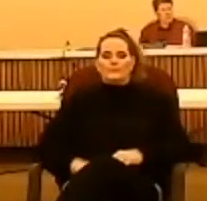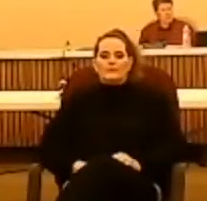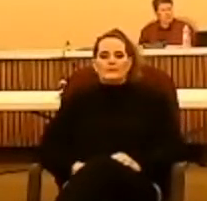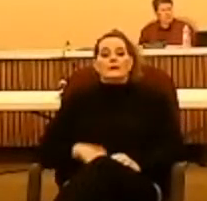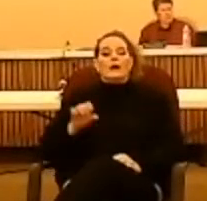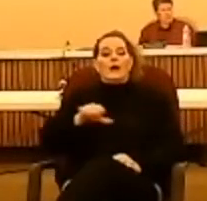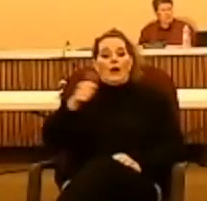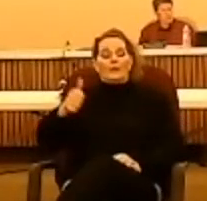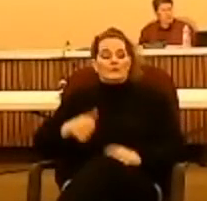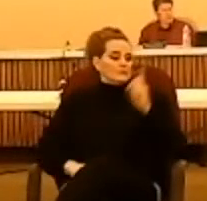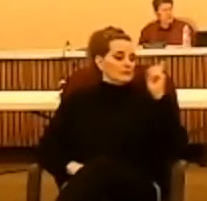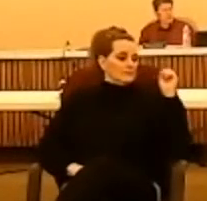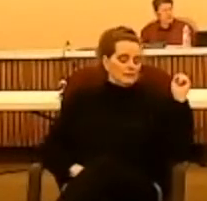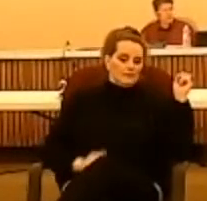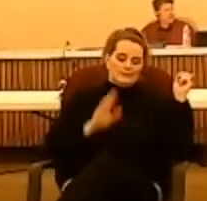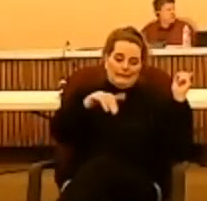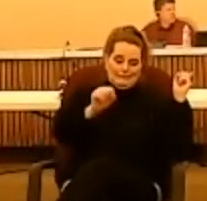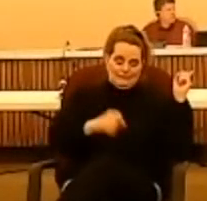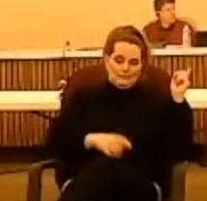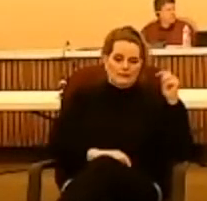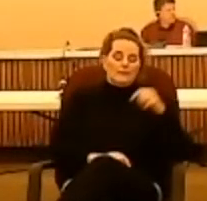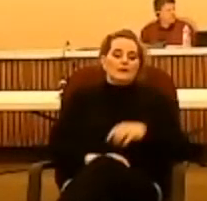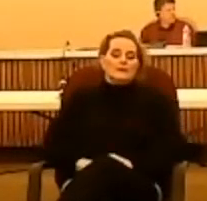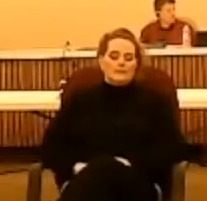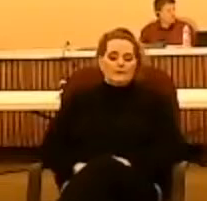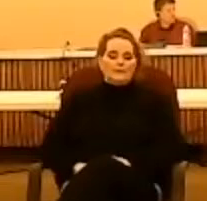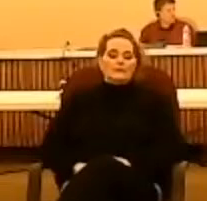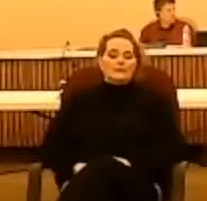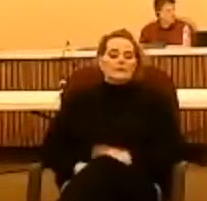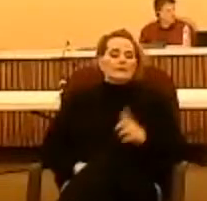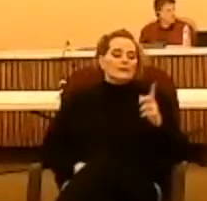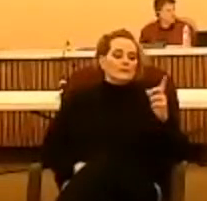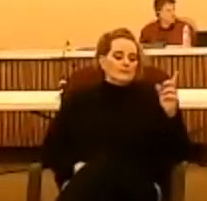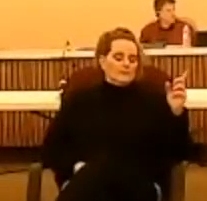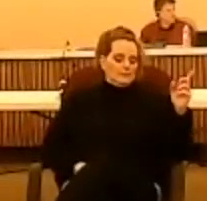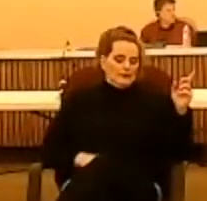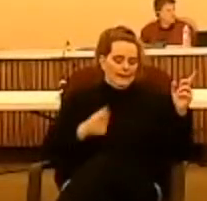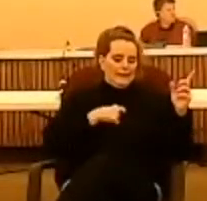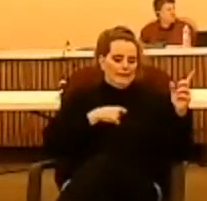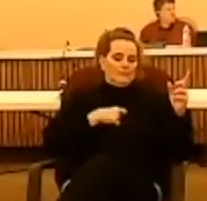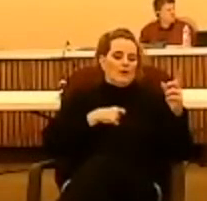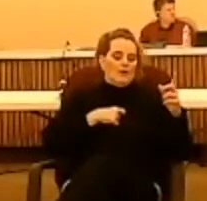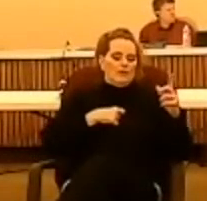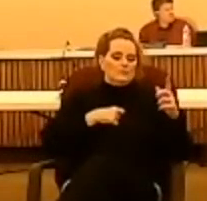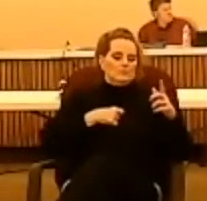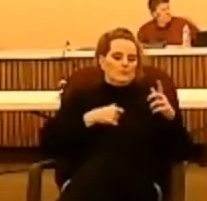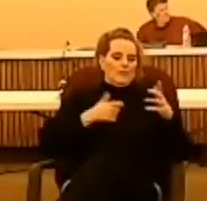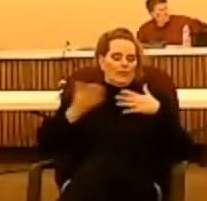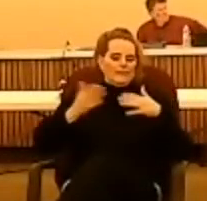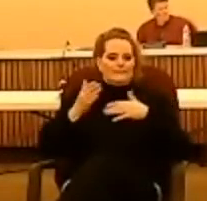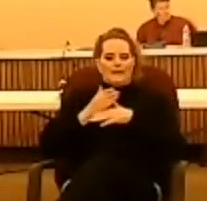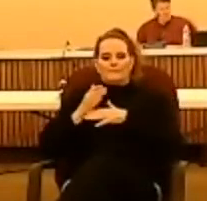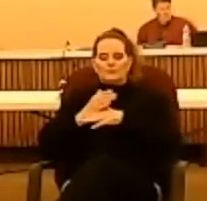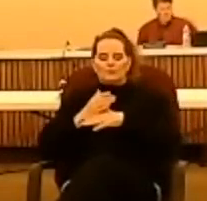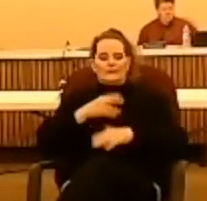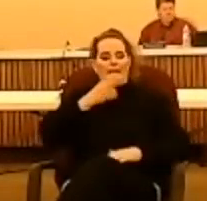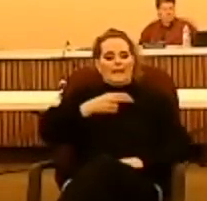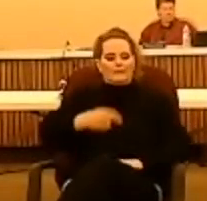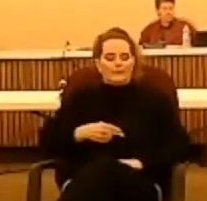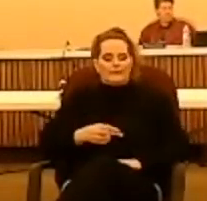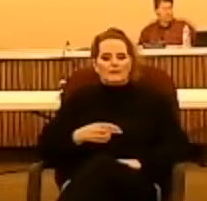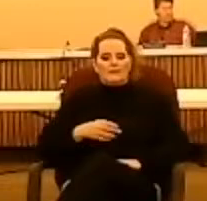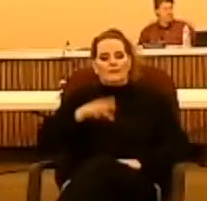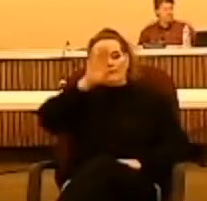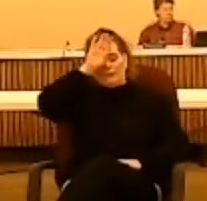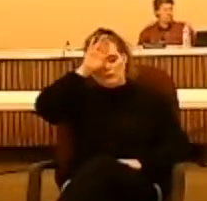Others? Yes, I have one more on service of liaison with the fire department between Henrietta Fire Department and her